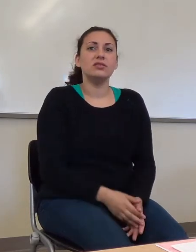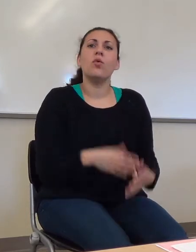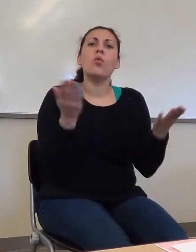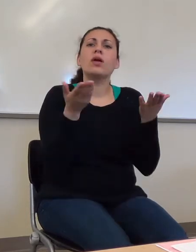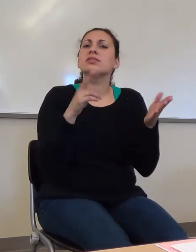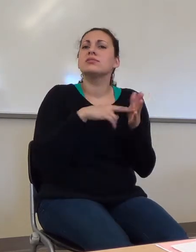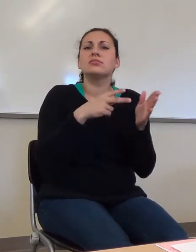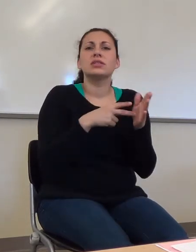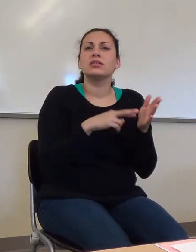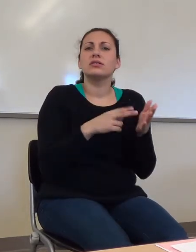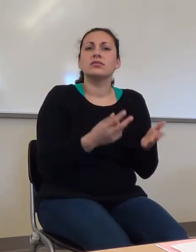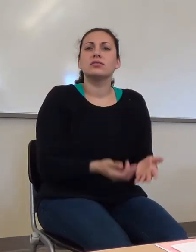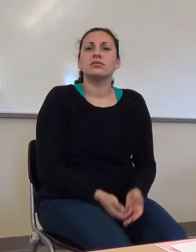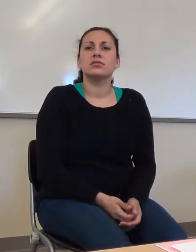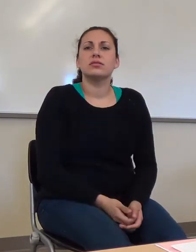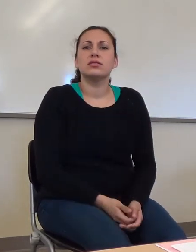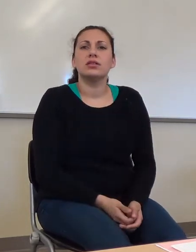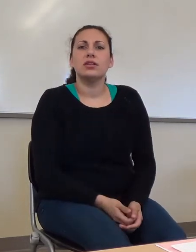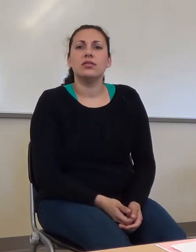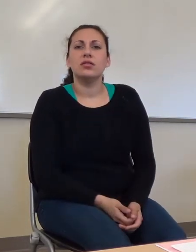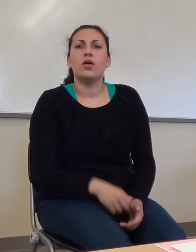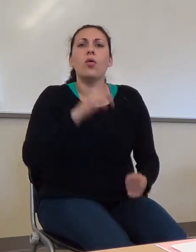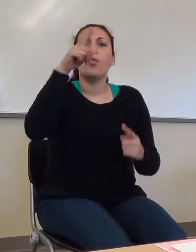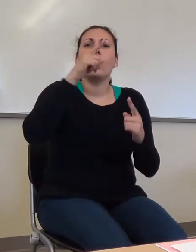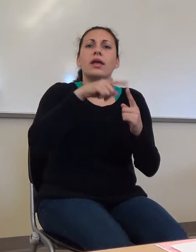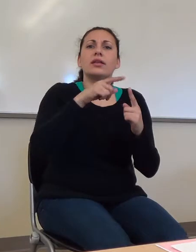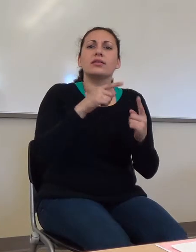Yeah, When was the civil rights